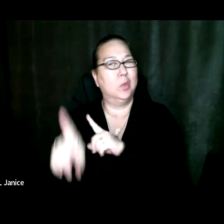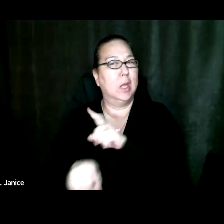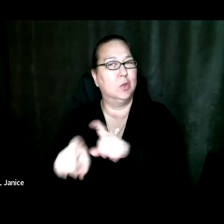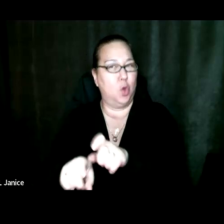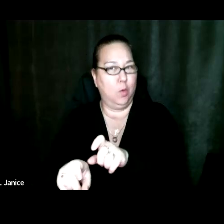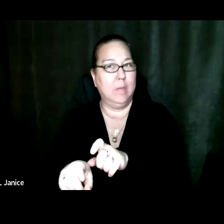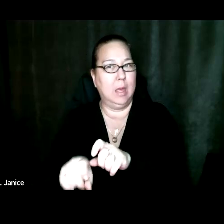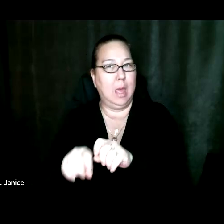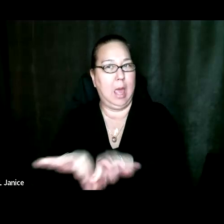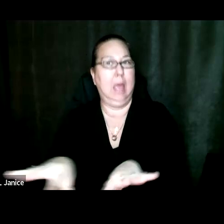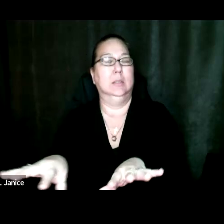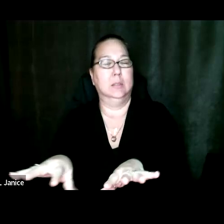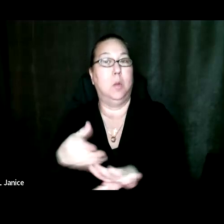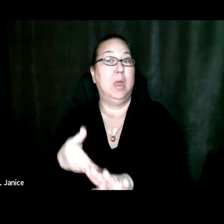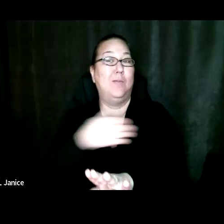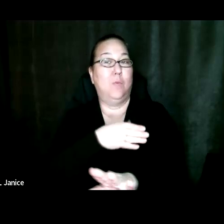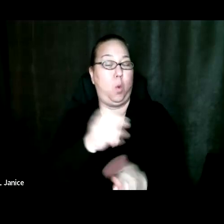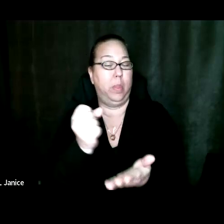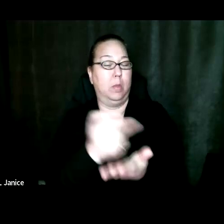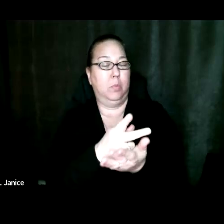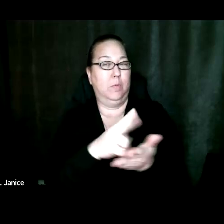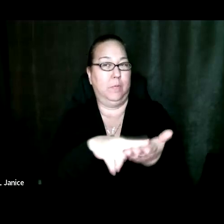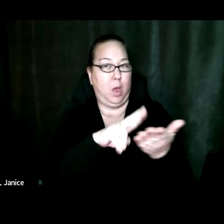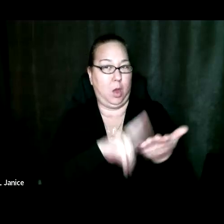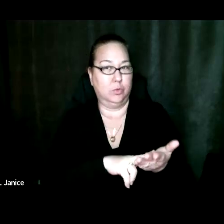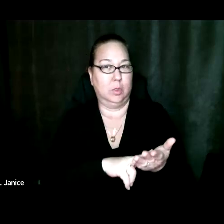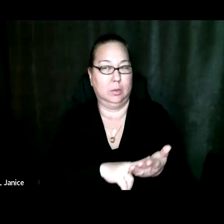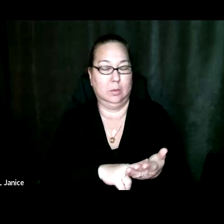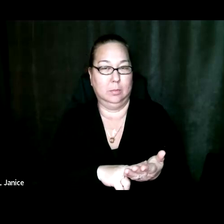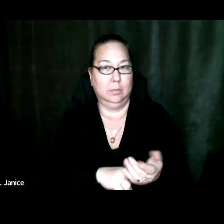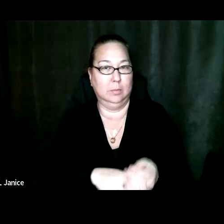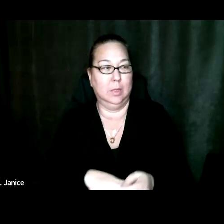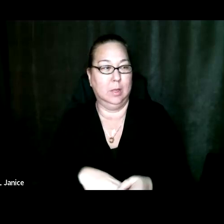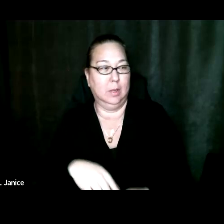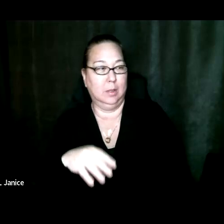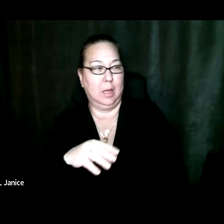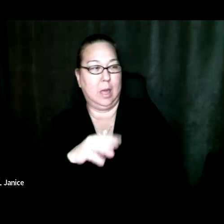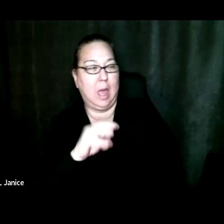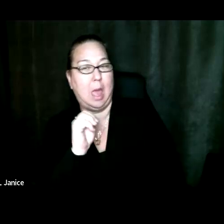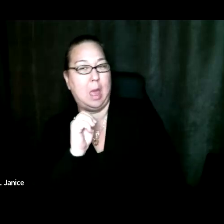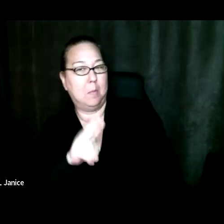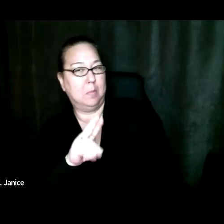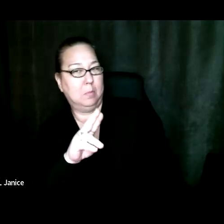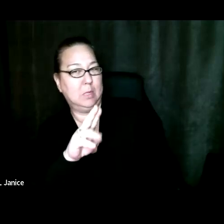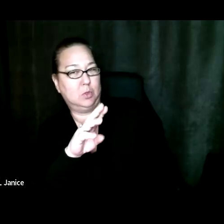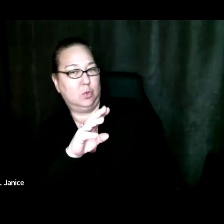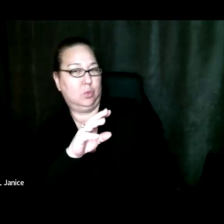approval of the contract. No, I appreciate that feedback. I'm sorry that we didn't do that.